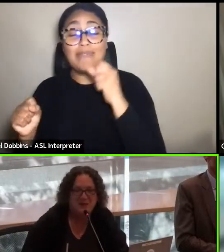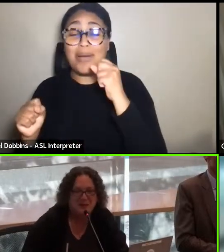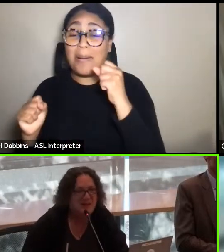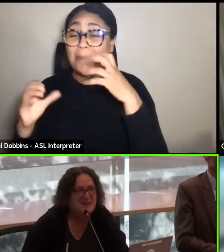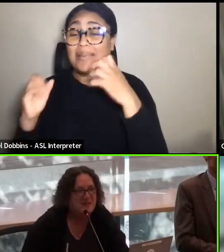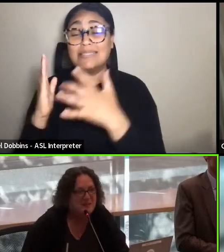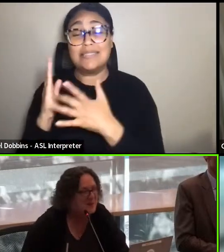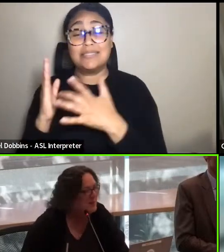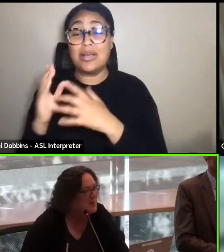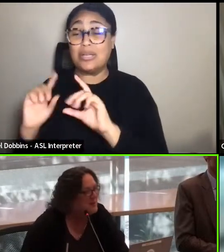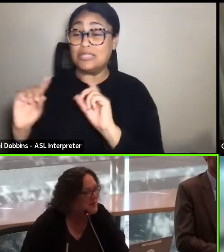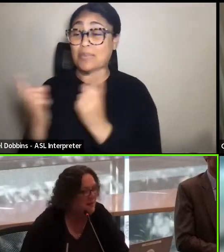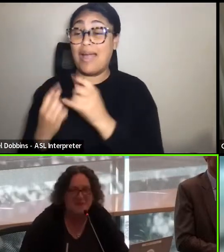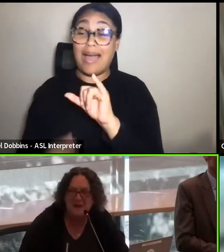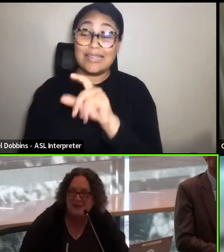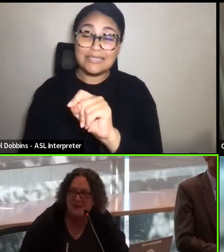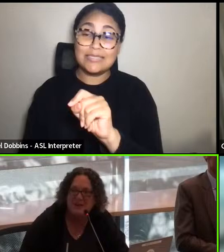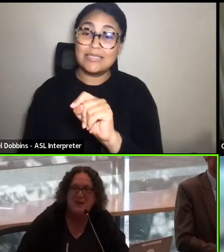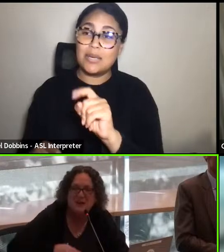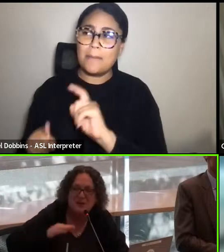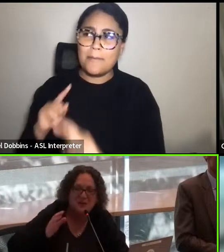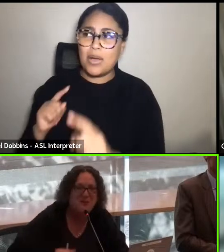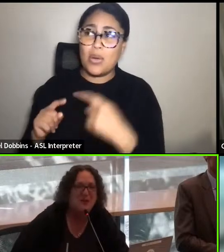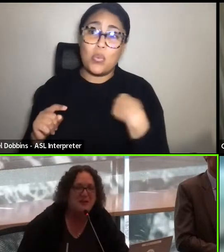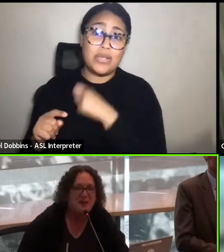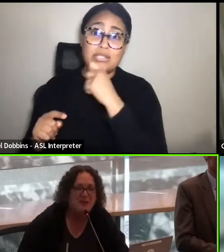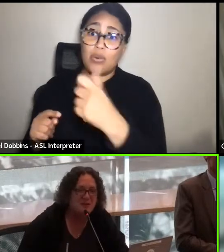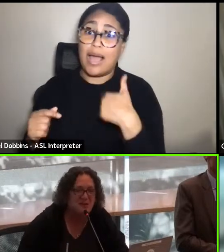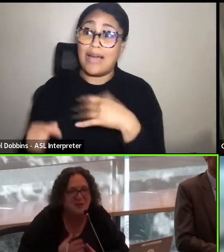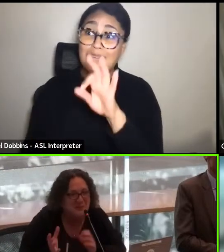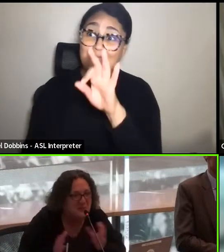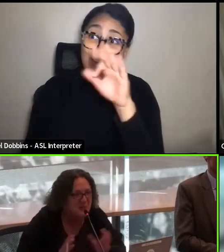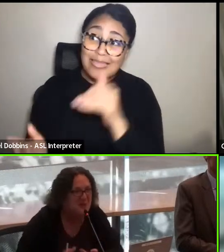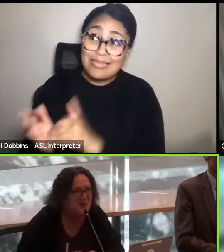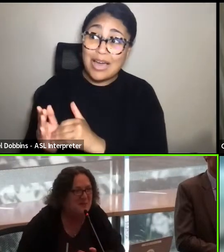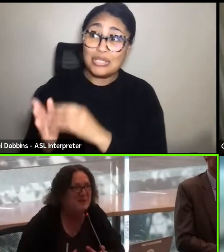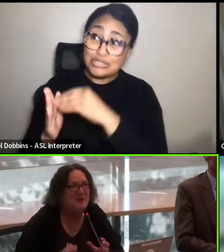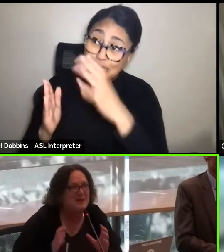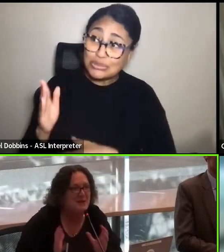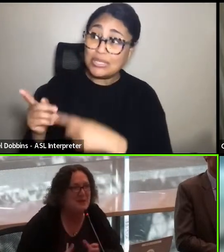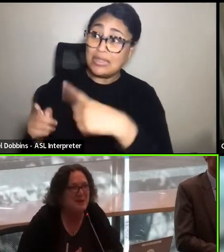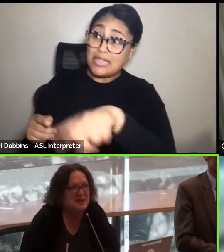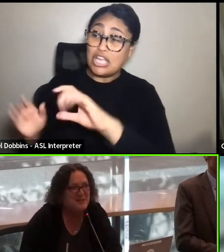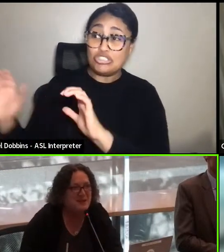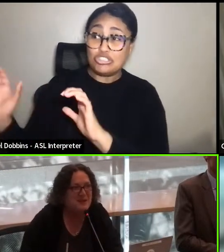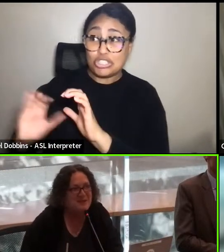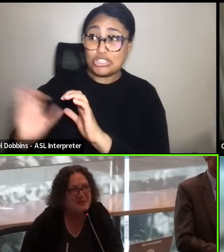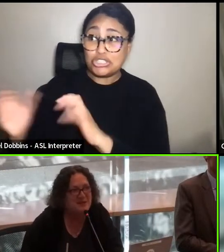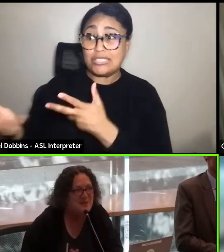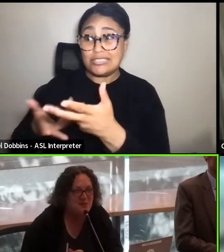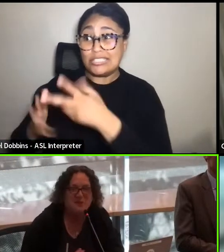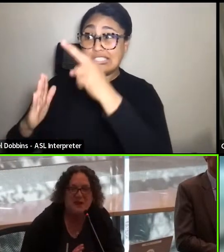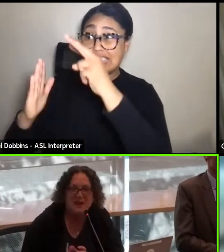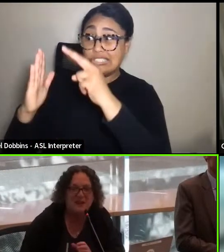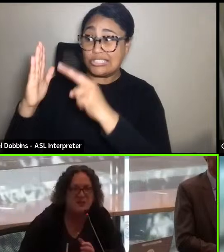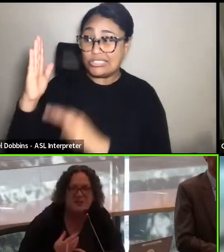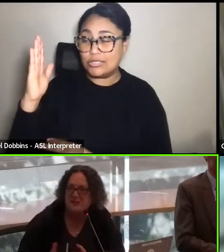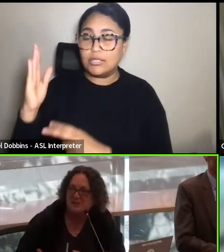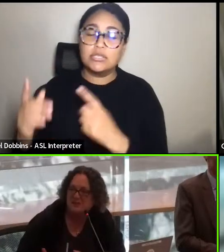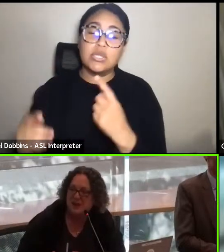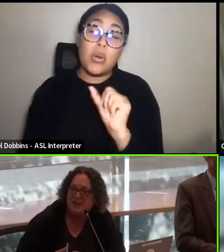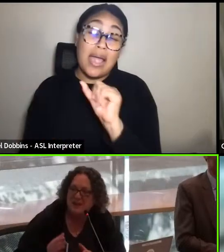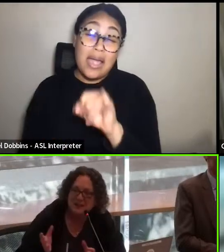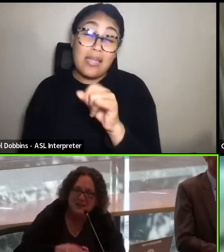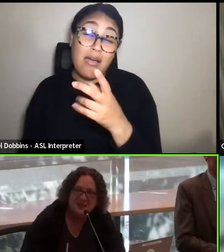technology department here, an IT department, but I don't think we have the bandwidth to go through 9,000 students and what they're talking about. So I know it has to be some sort of AI